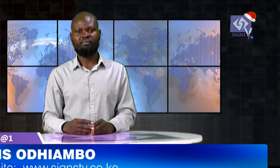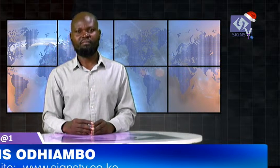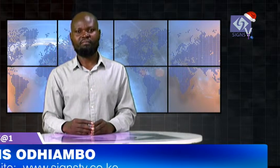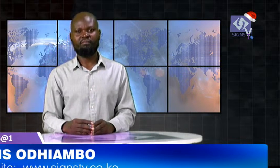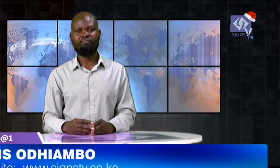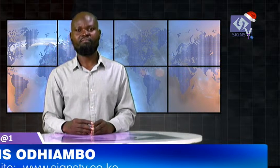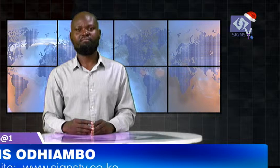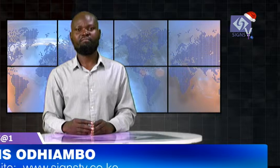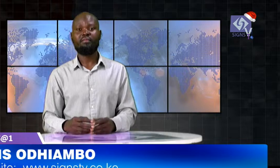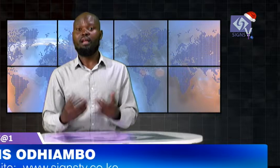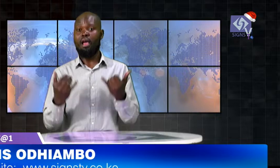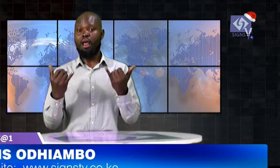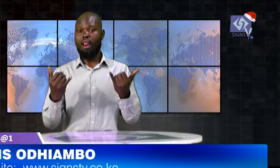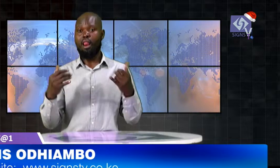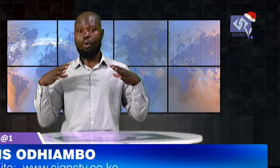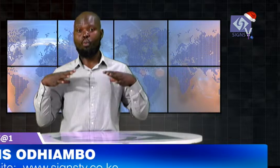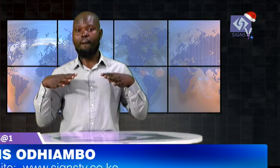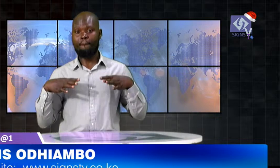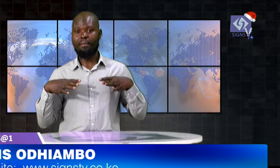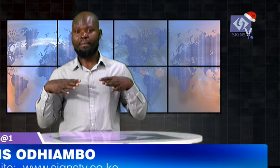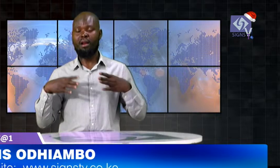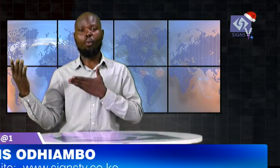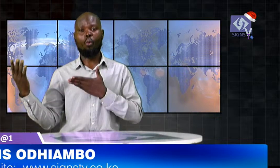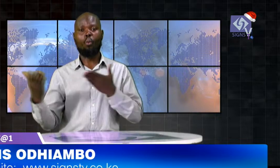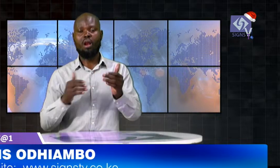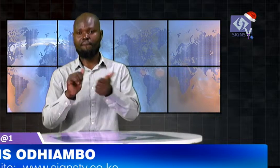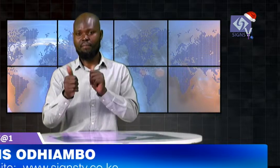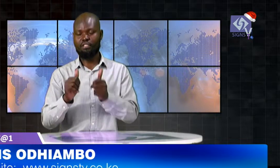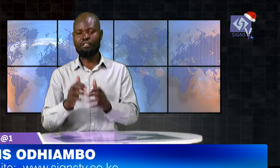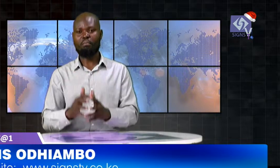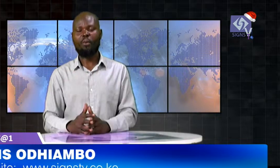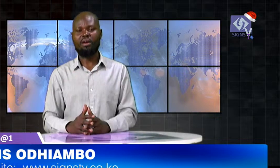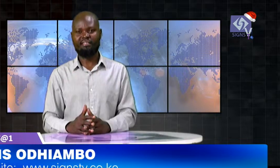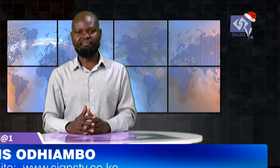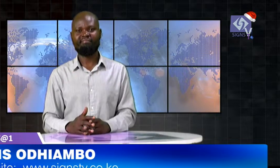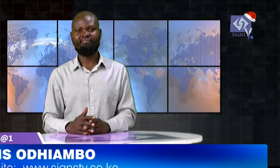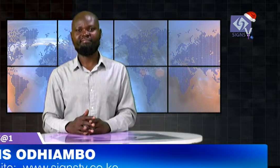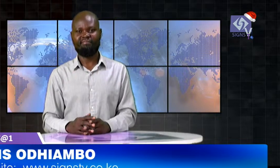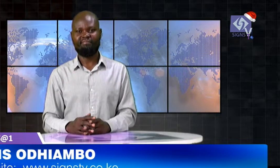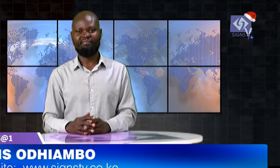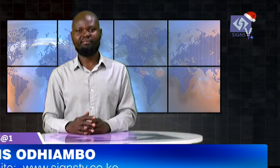And now allow us to take a short break. We'll be back with the sports news.